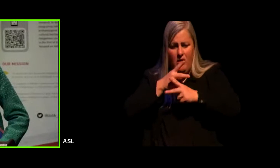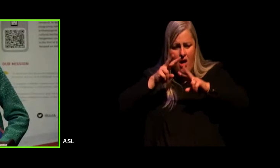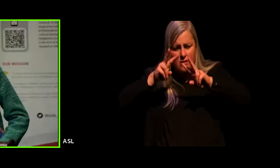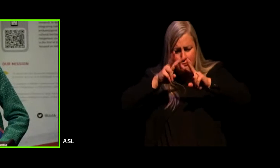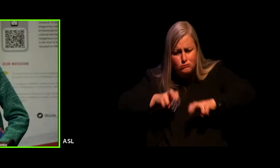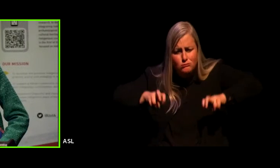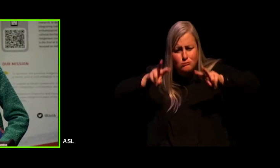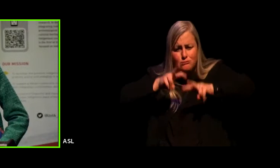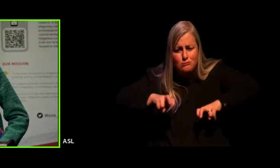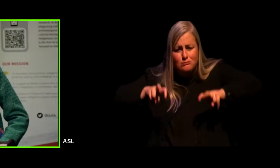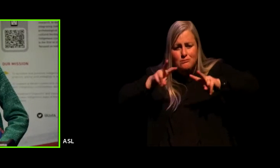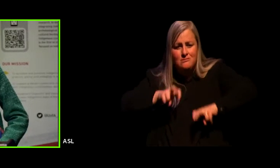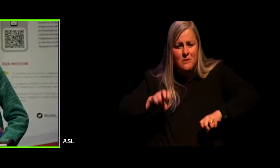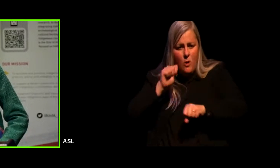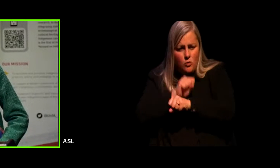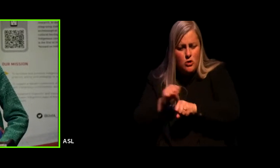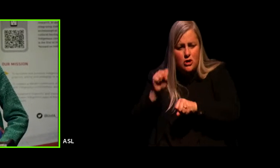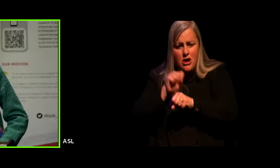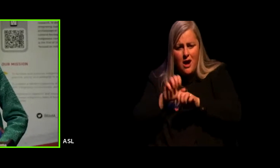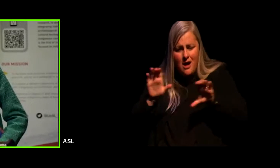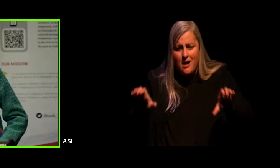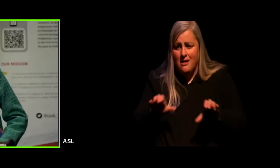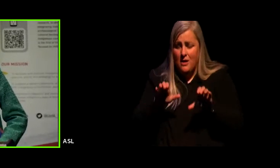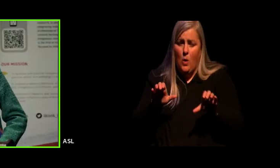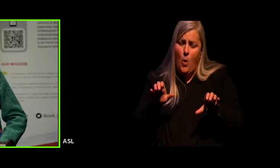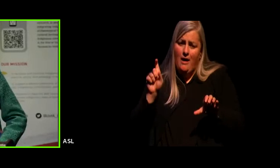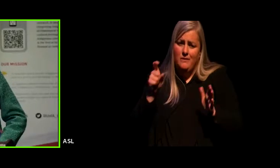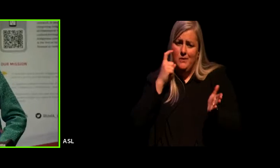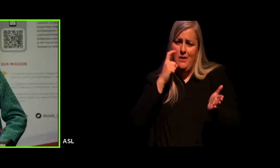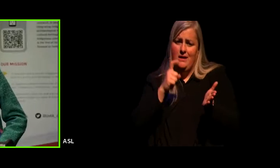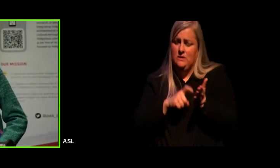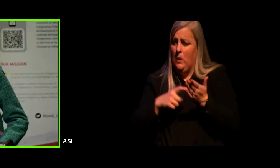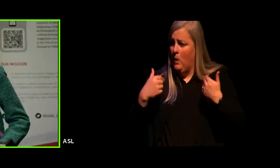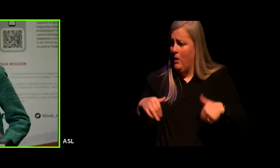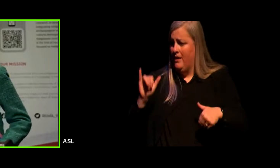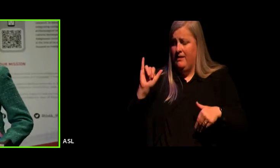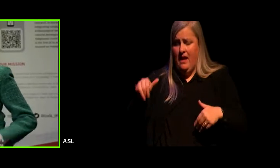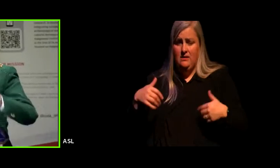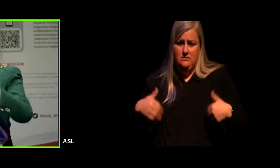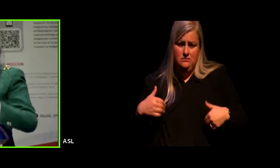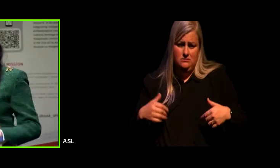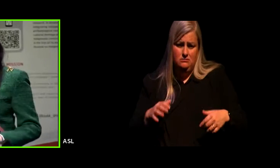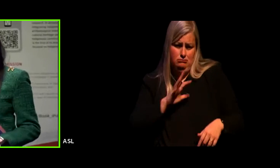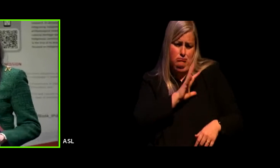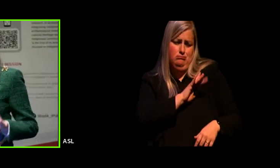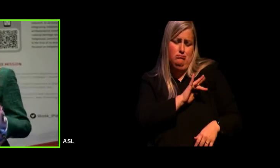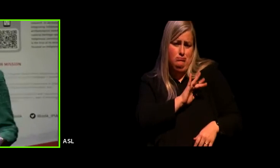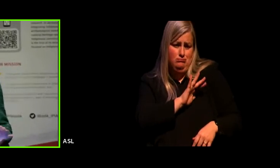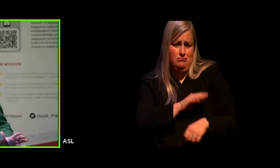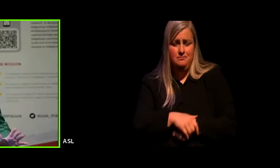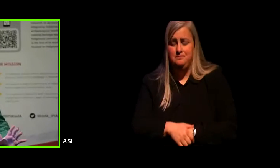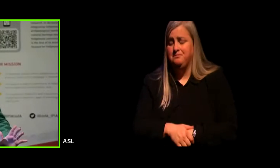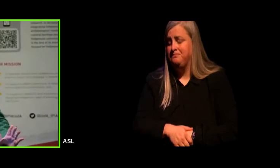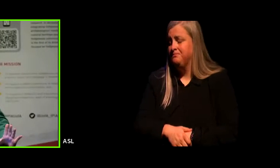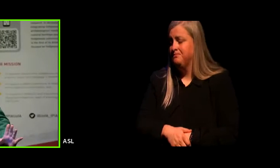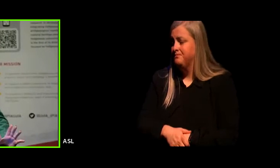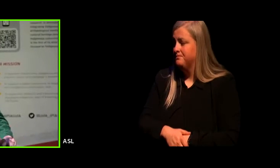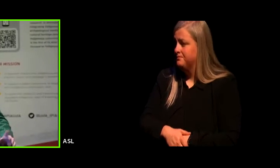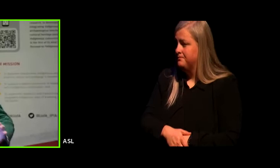going into this project. Like, recognize that. She's on the cutting edge. Okay. So thank you. So that wraps